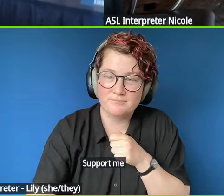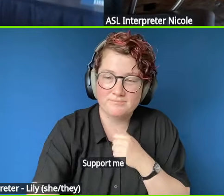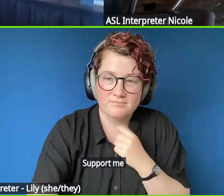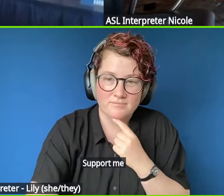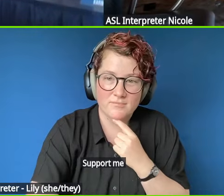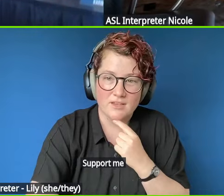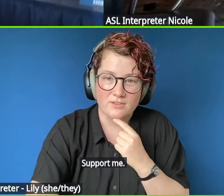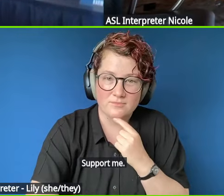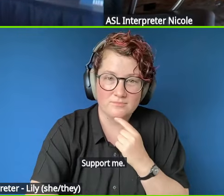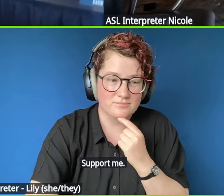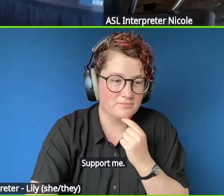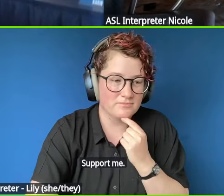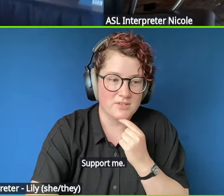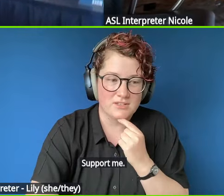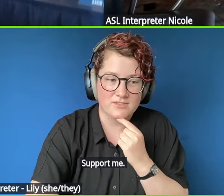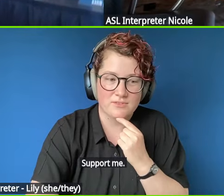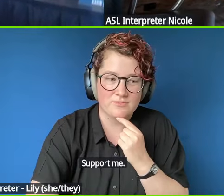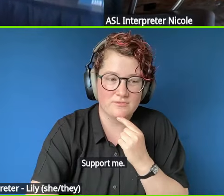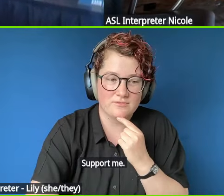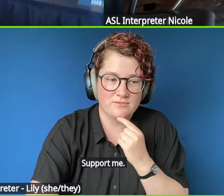me.